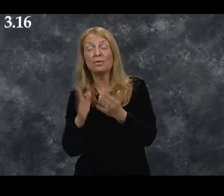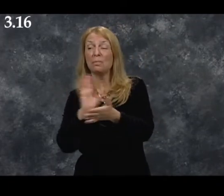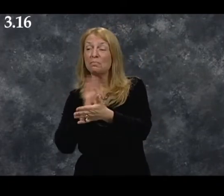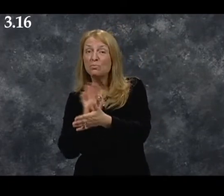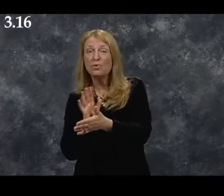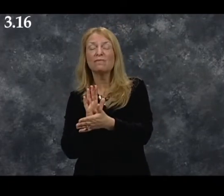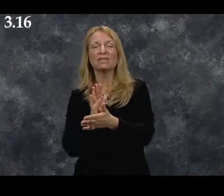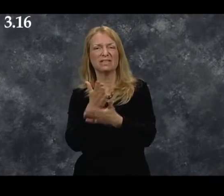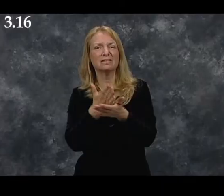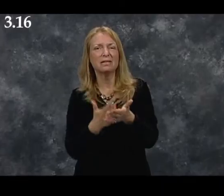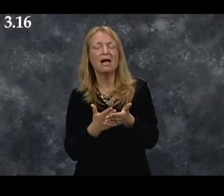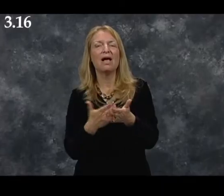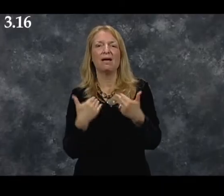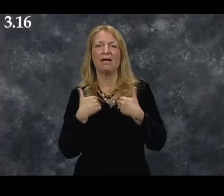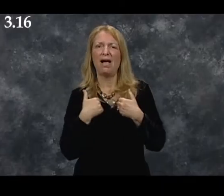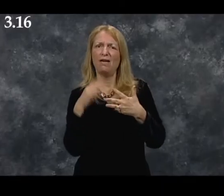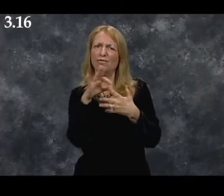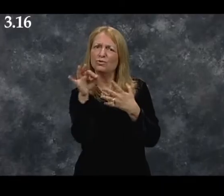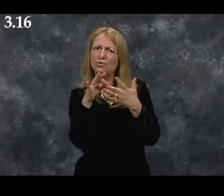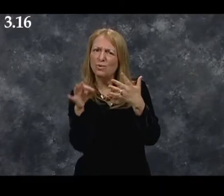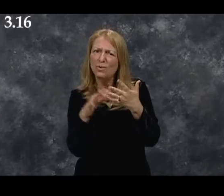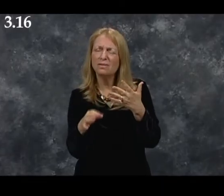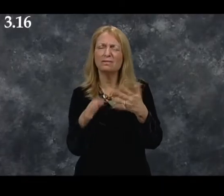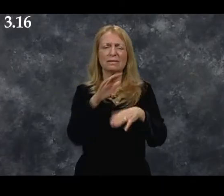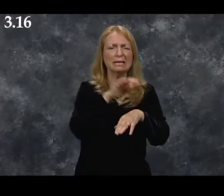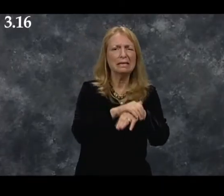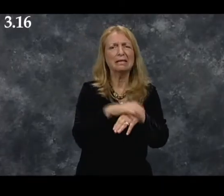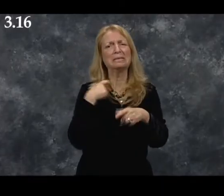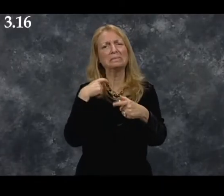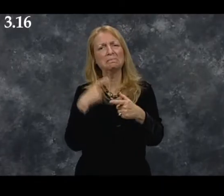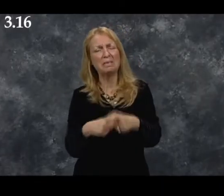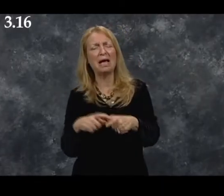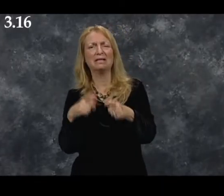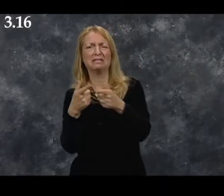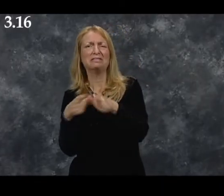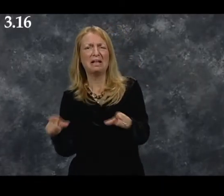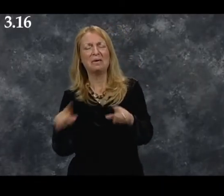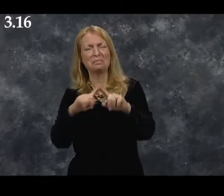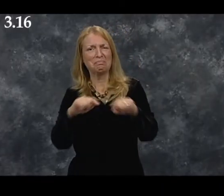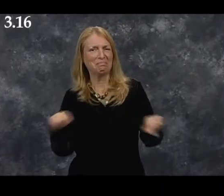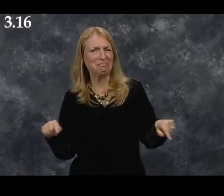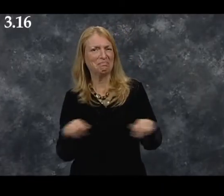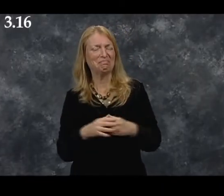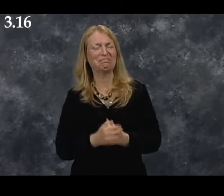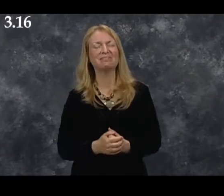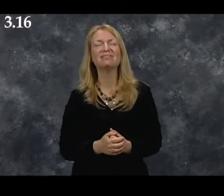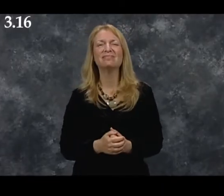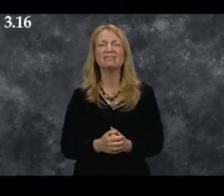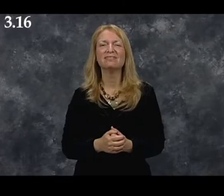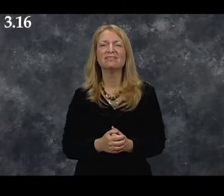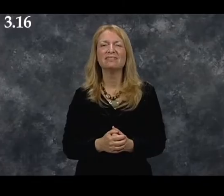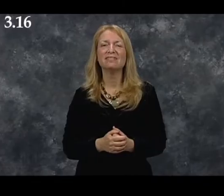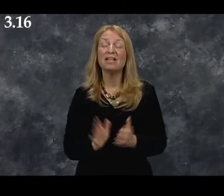Movies, television programs, well, some movies also have the option of choosing Spanish or other languages.